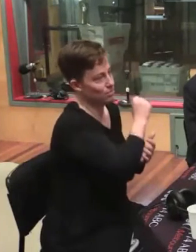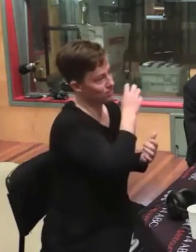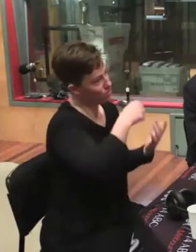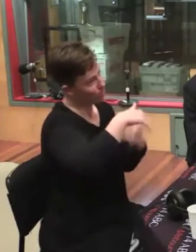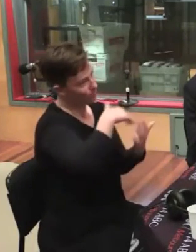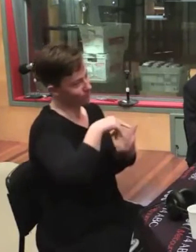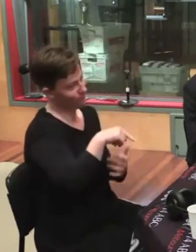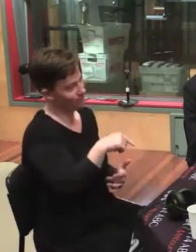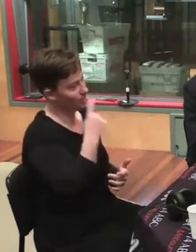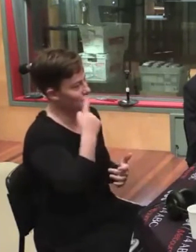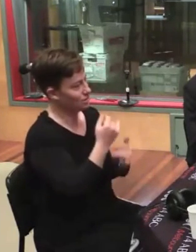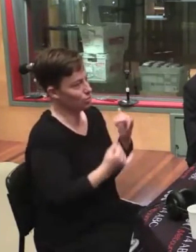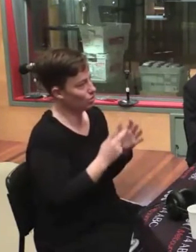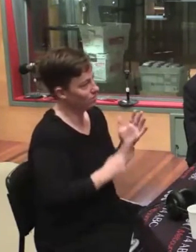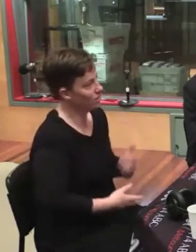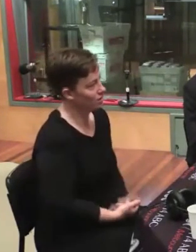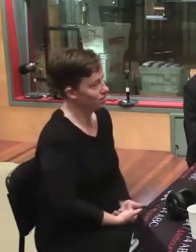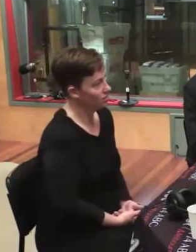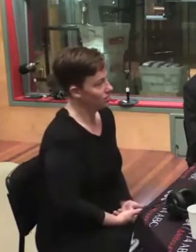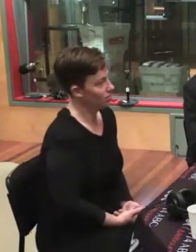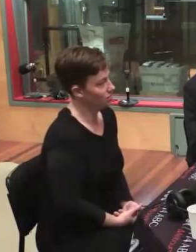applications and sit through many, many interviews